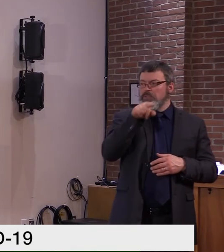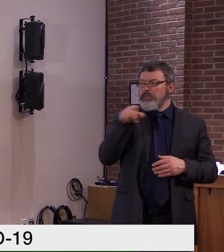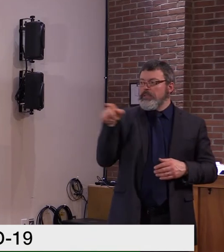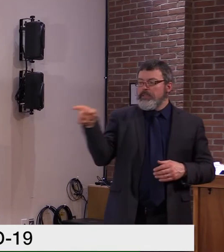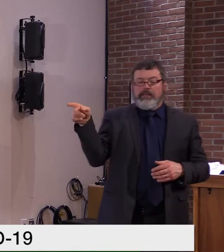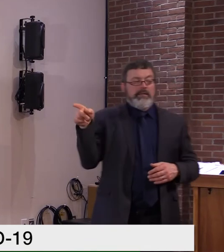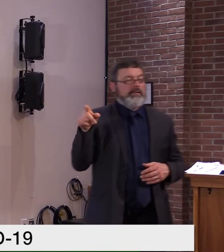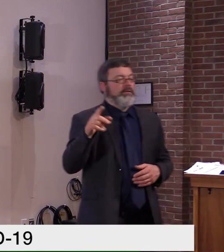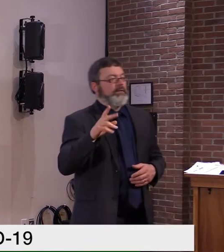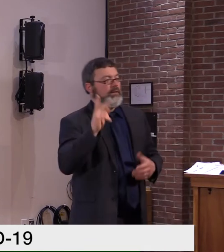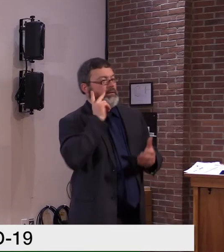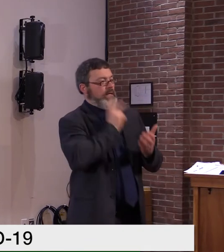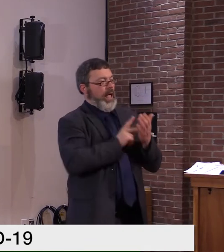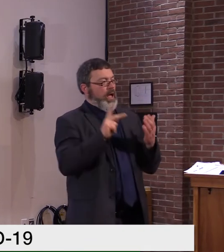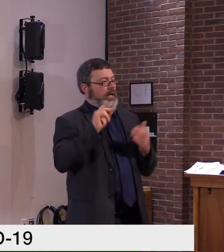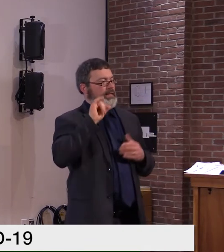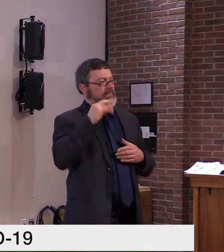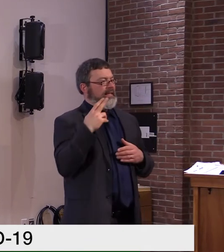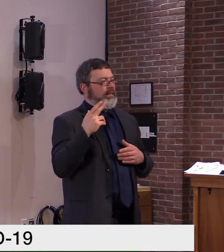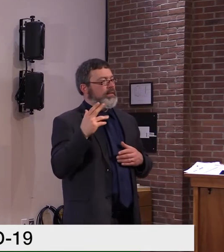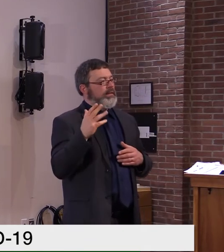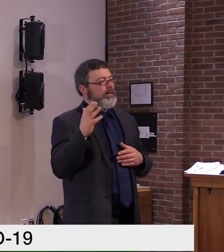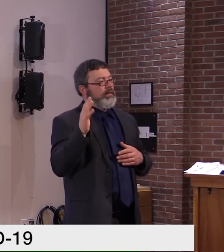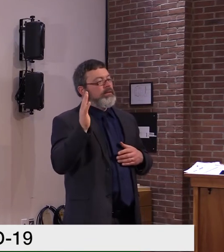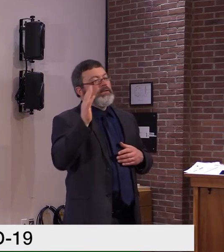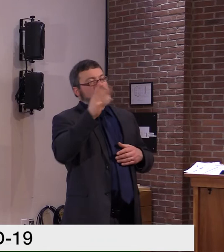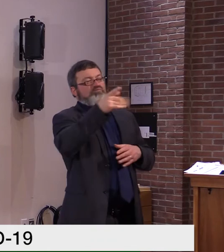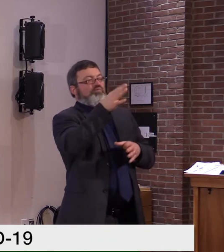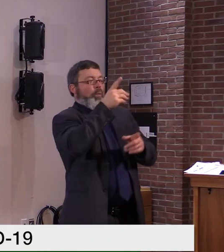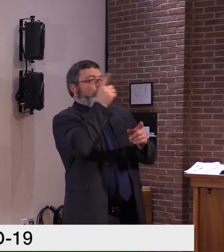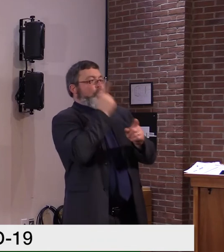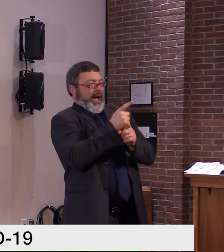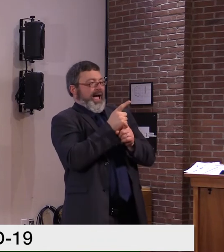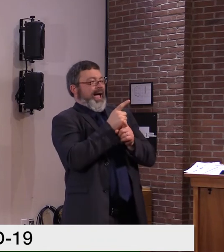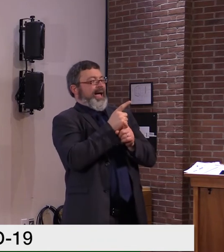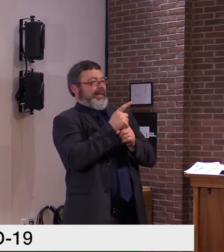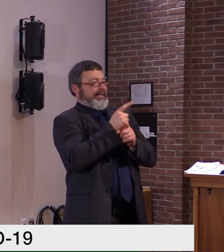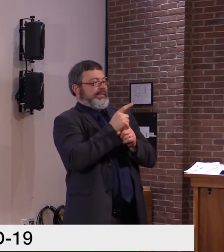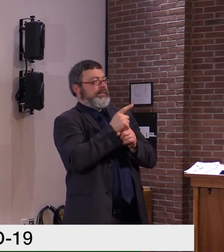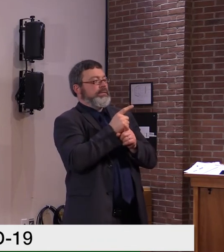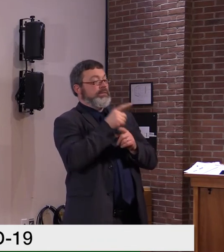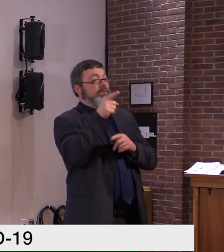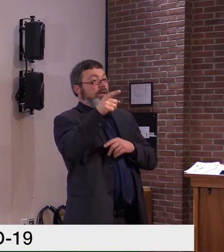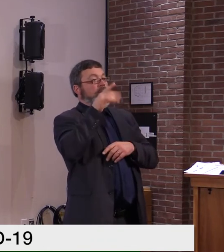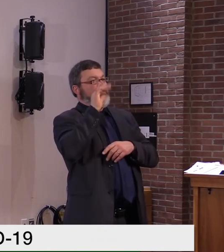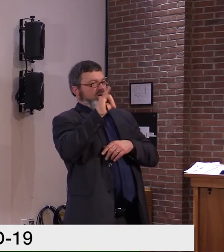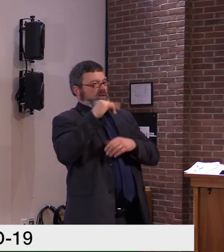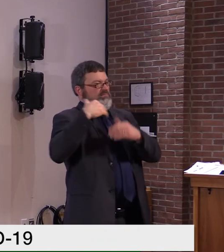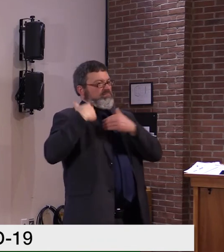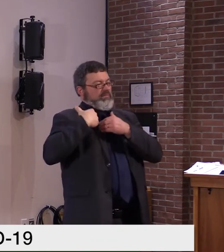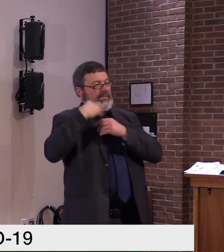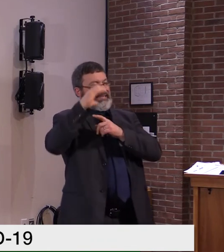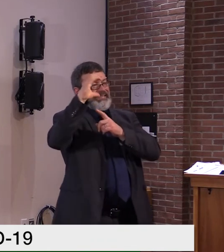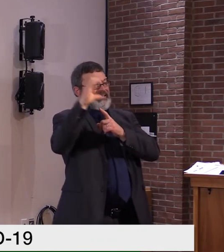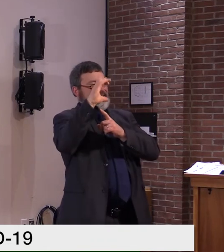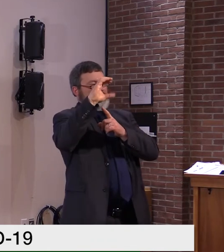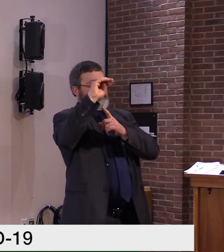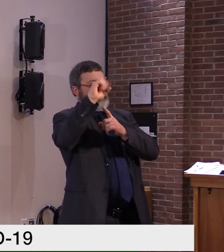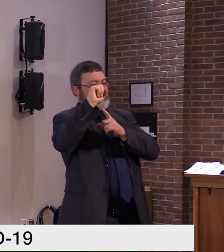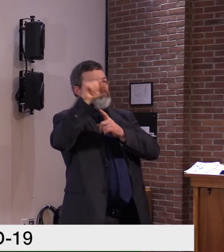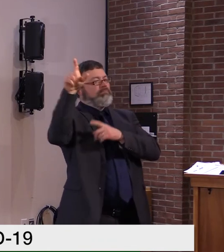of CMS, which is the Center for Medicare and Medicaid, or Medicaid and Medicare services.